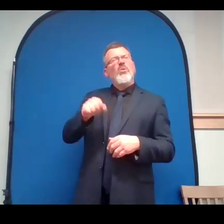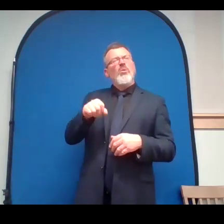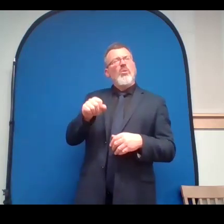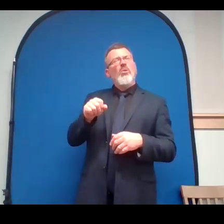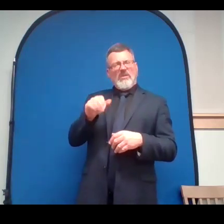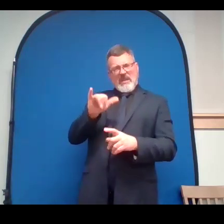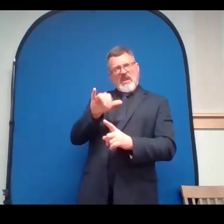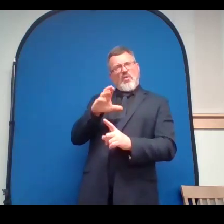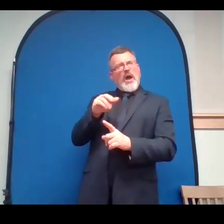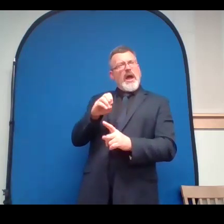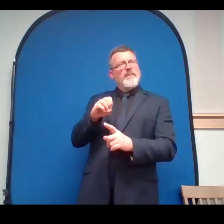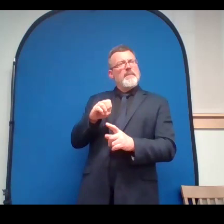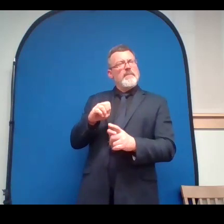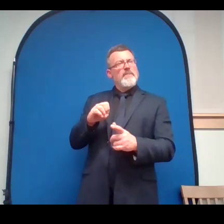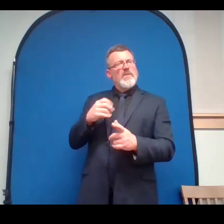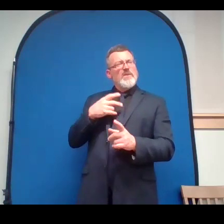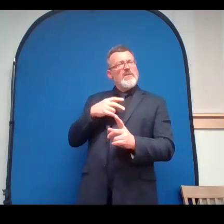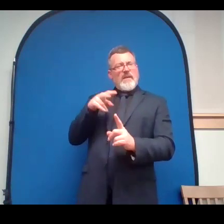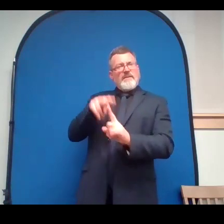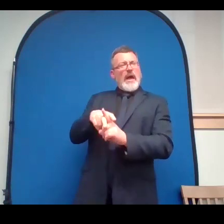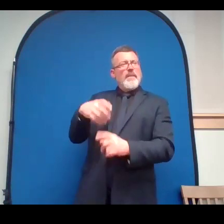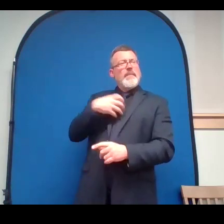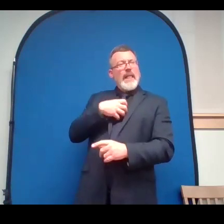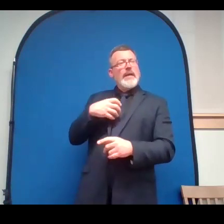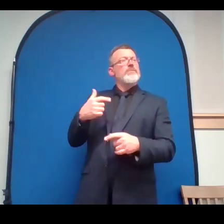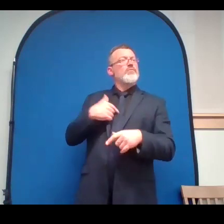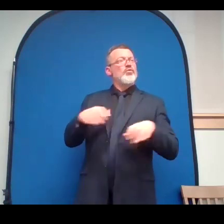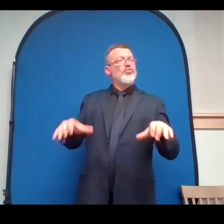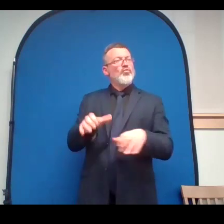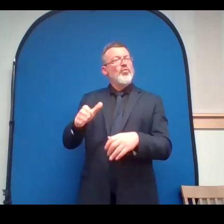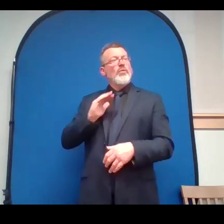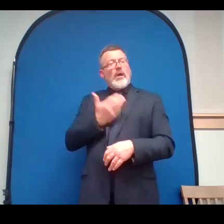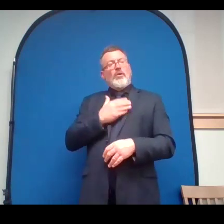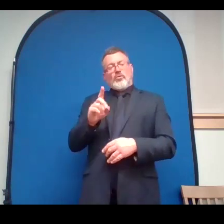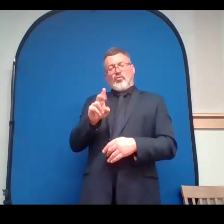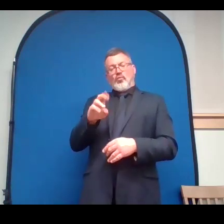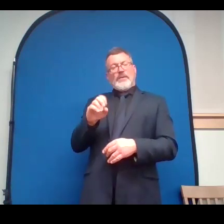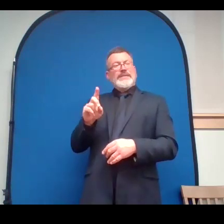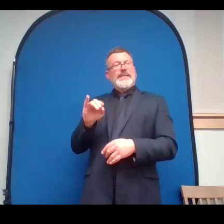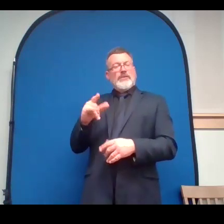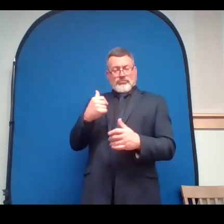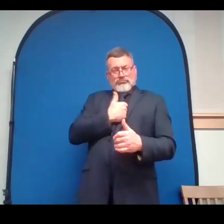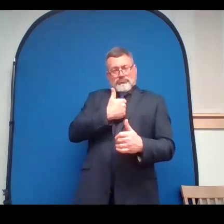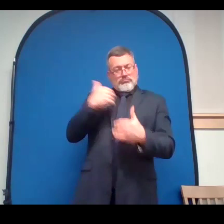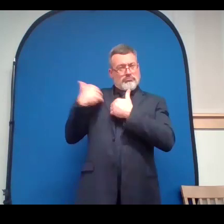complaint, and we would have done our due diligence regarding that, sir. With the goal of charging